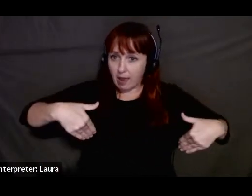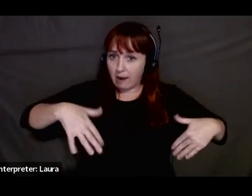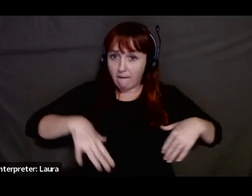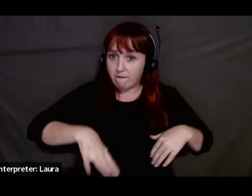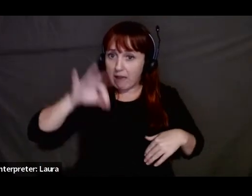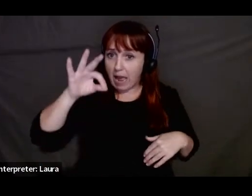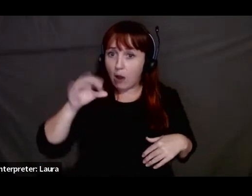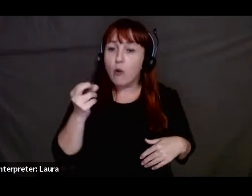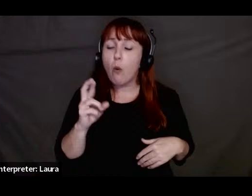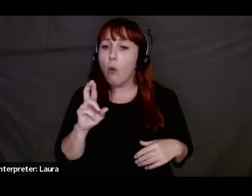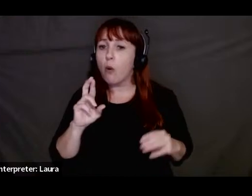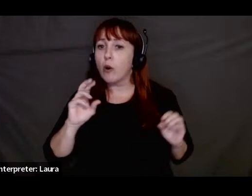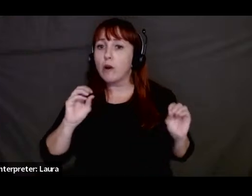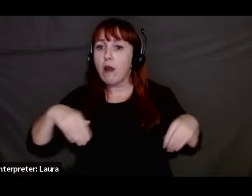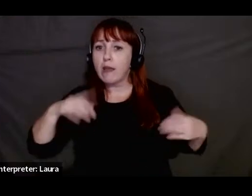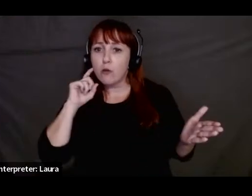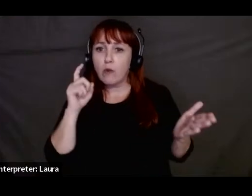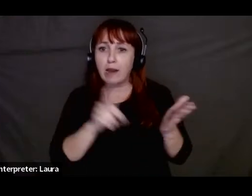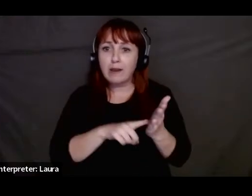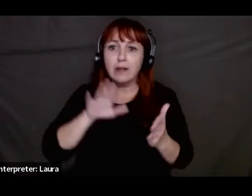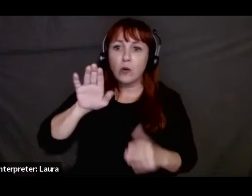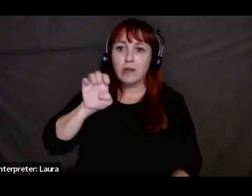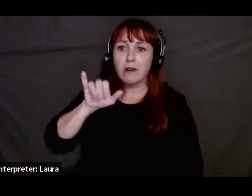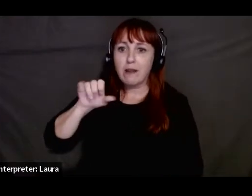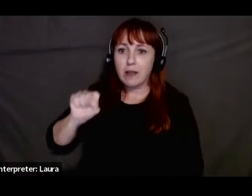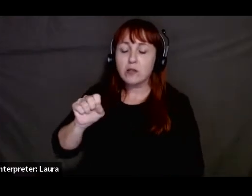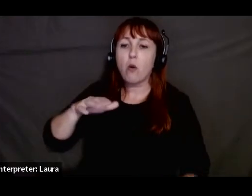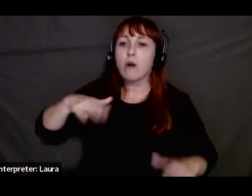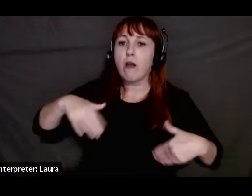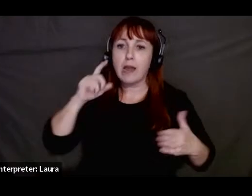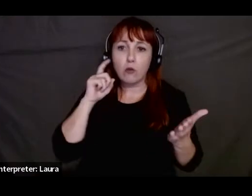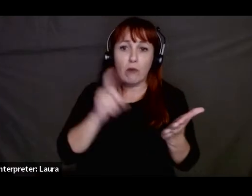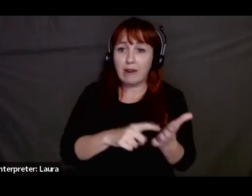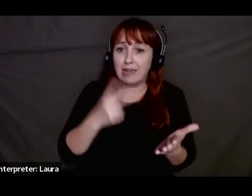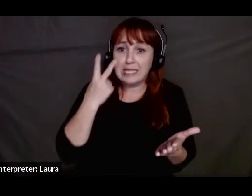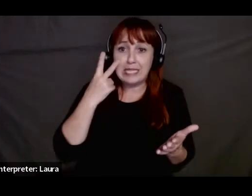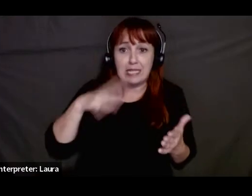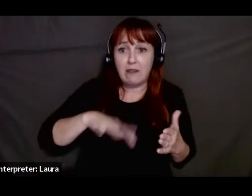not been identified and not recognized in this EIS or have not yet been identified at all.